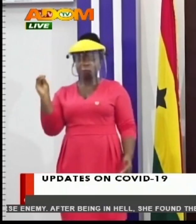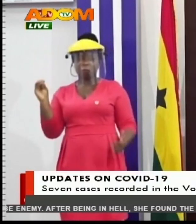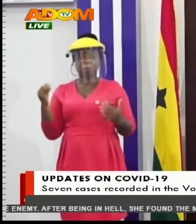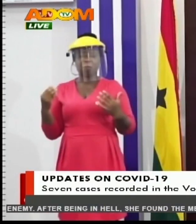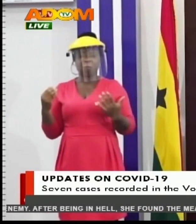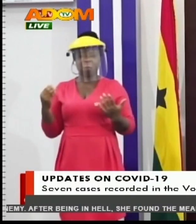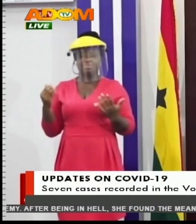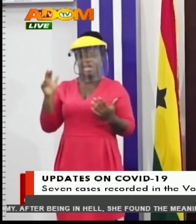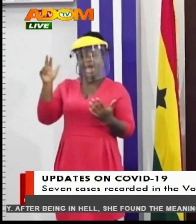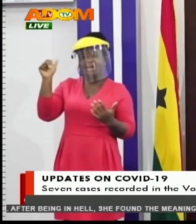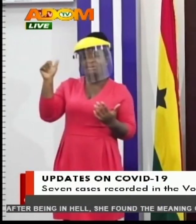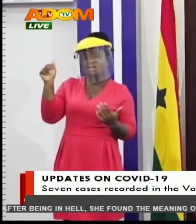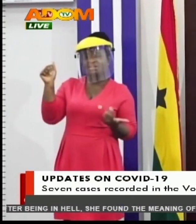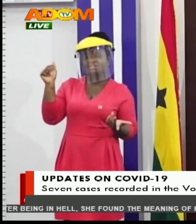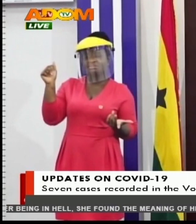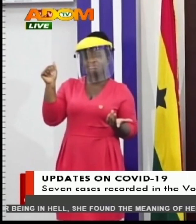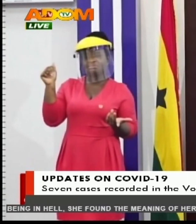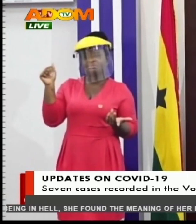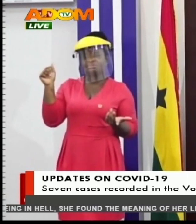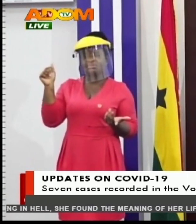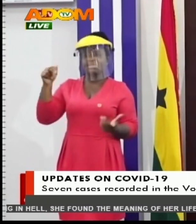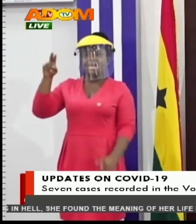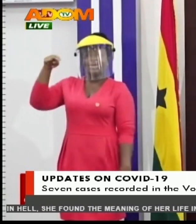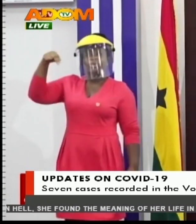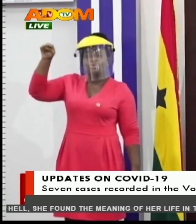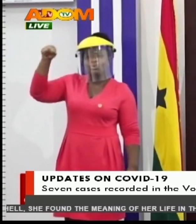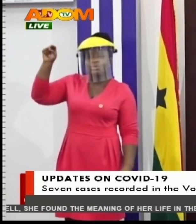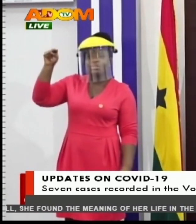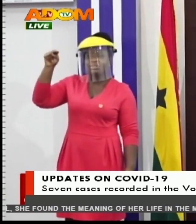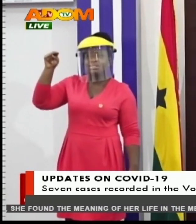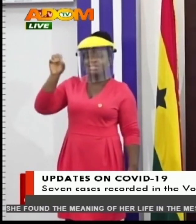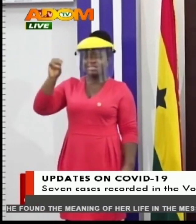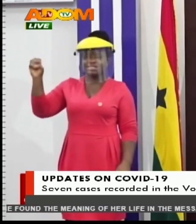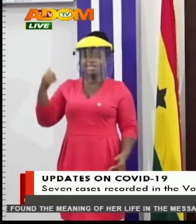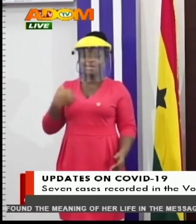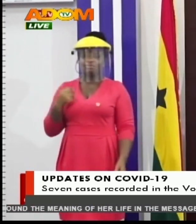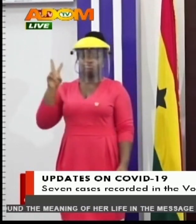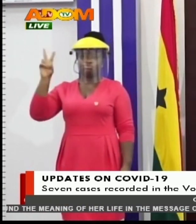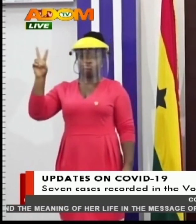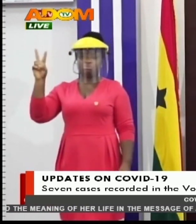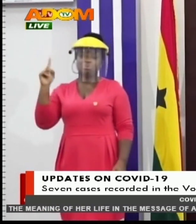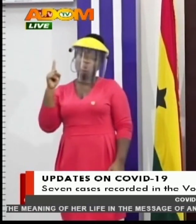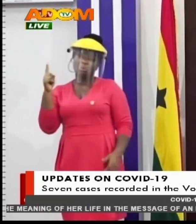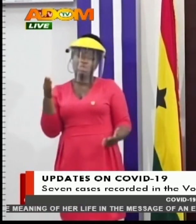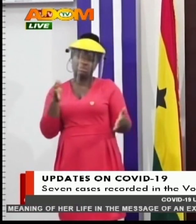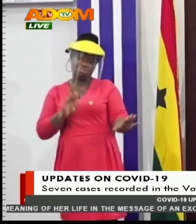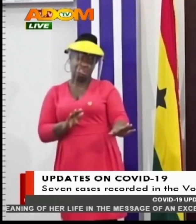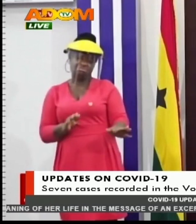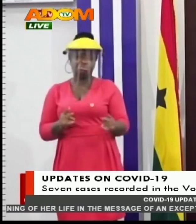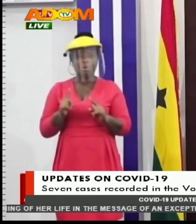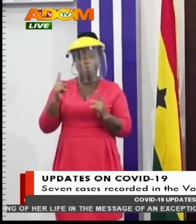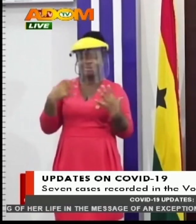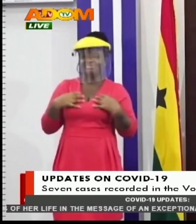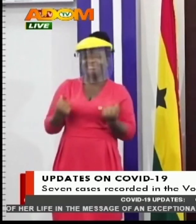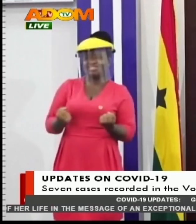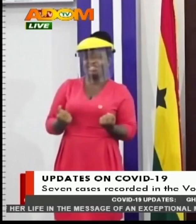among others. Western region has had 8 recovered because their cases started quite late. And so we expect that it took a while